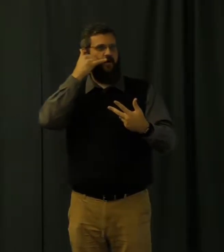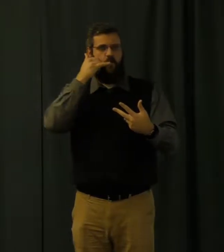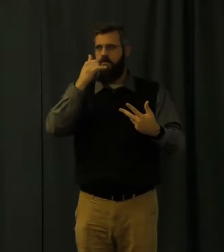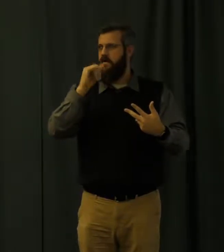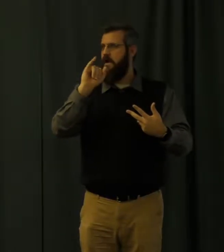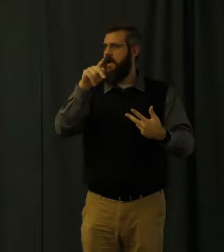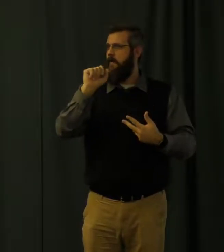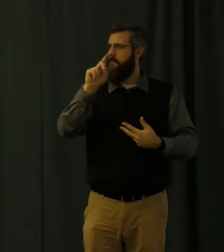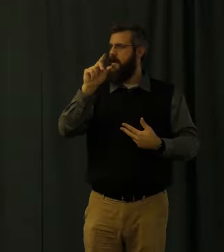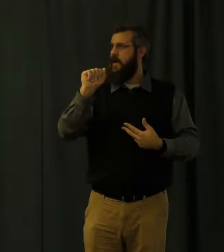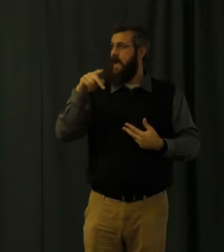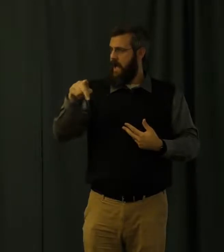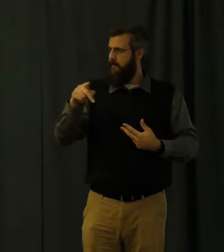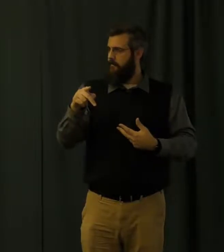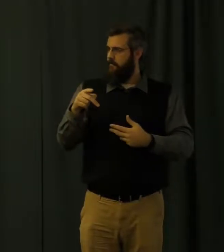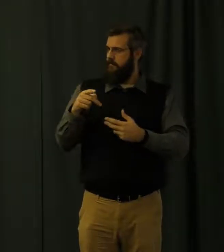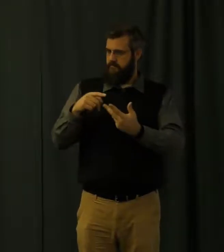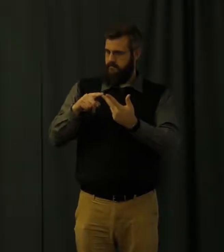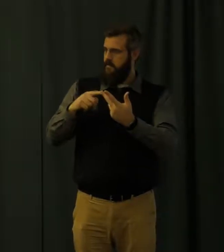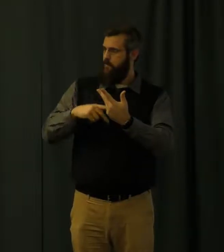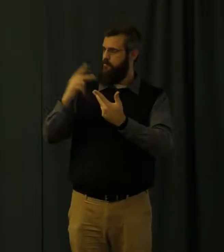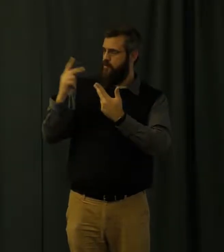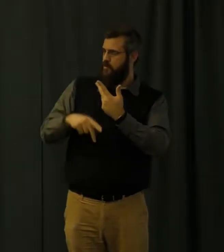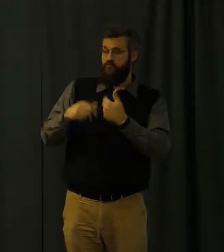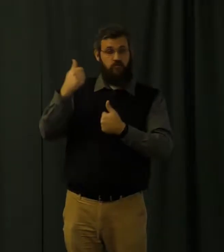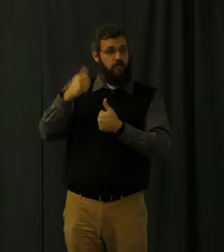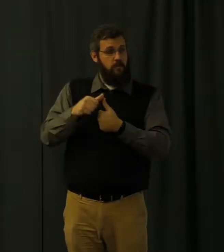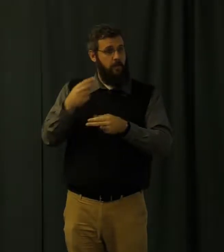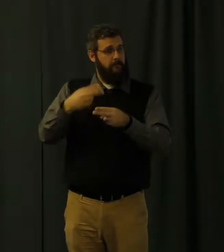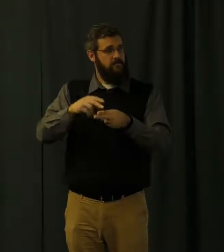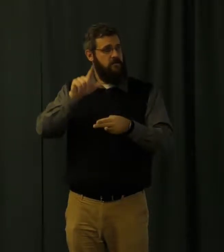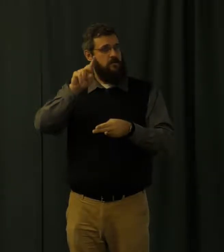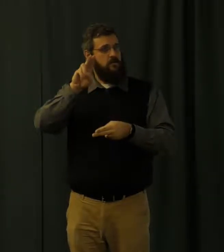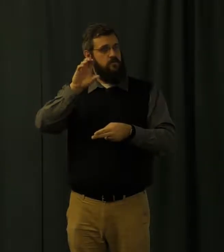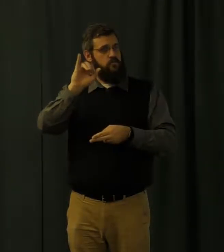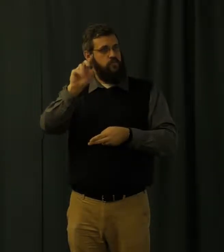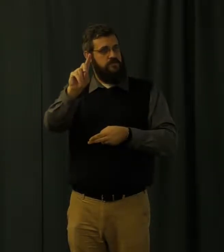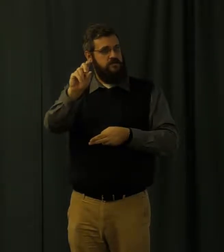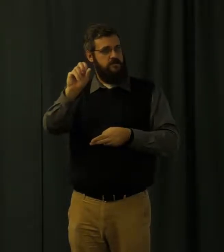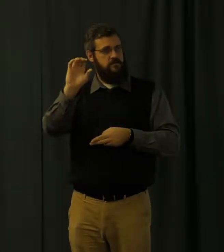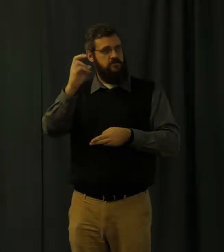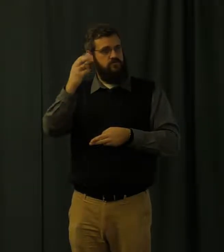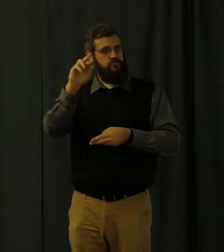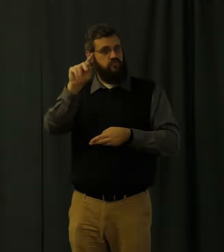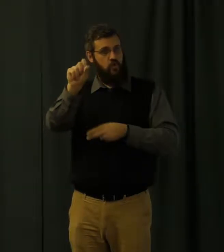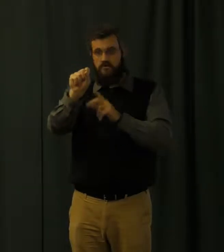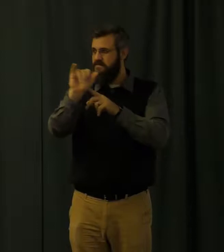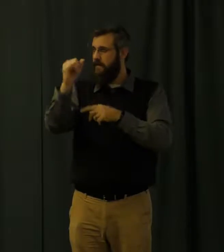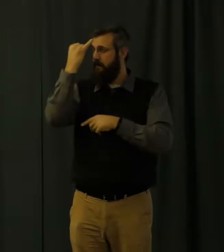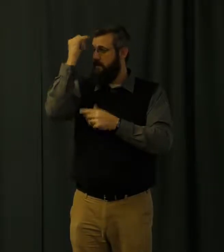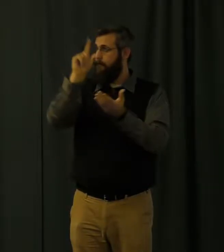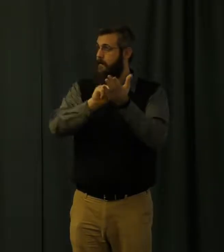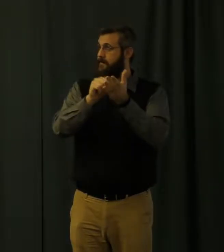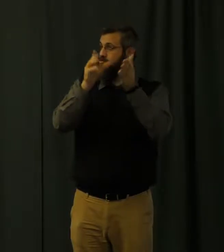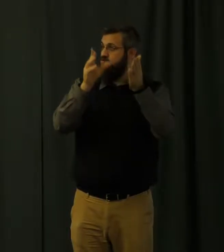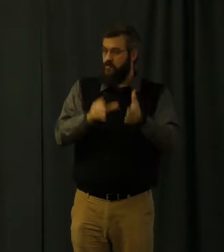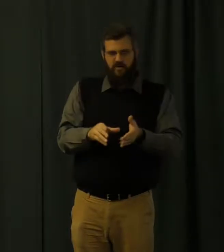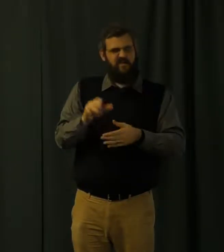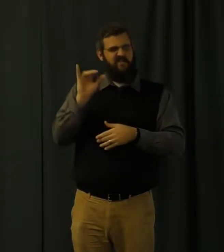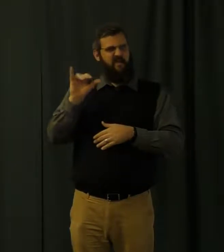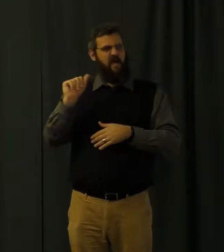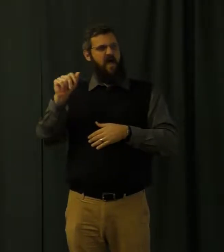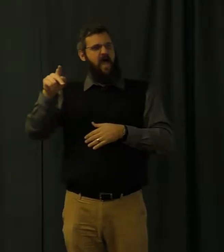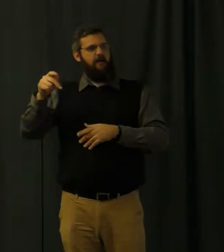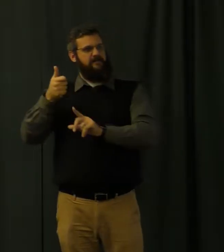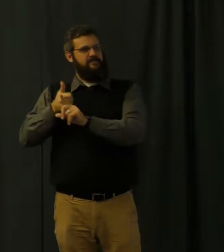It's just like a standalone program. That Lucid Charts that I was talking about earlier that kind of works like Publisher, that's a Google app. It's basically just